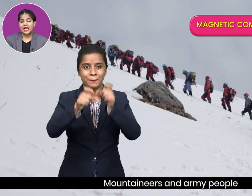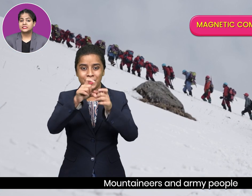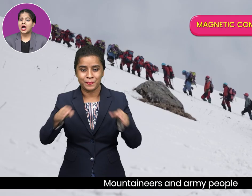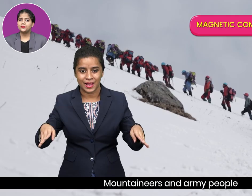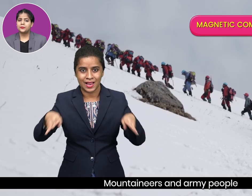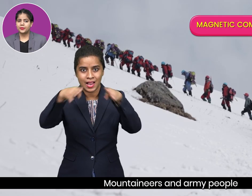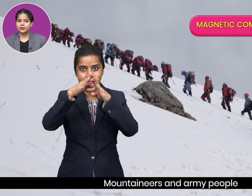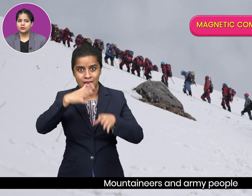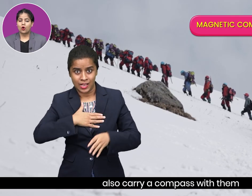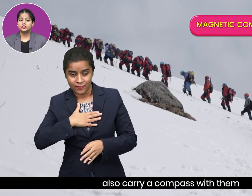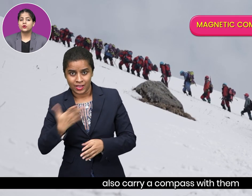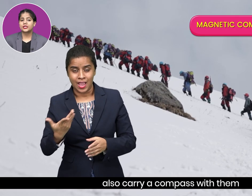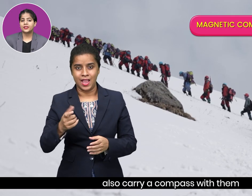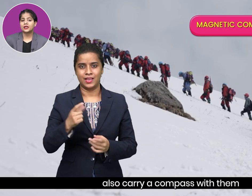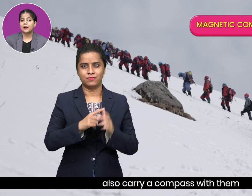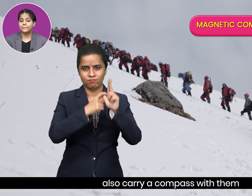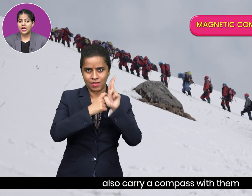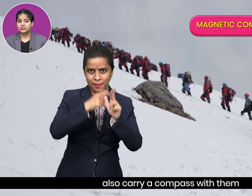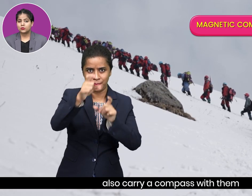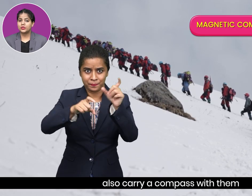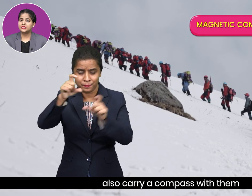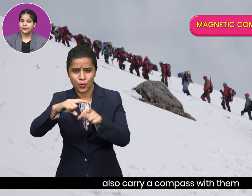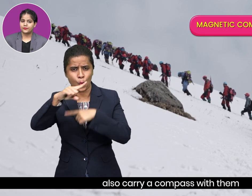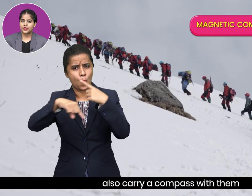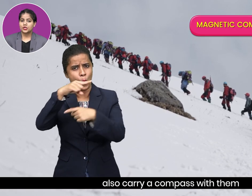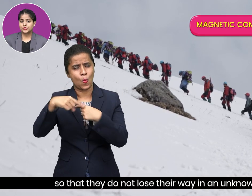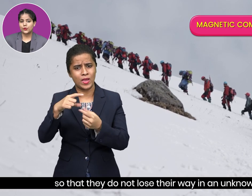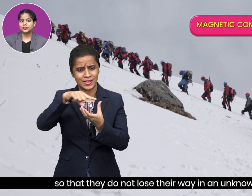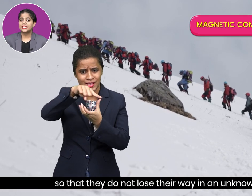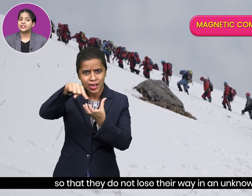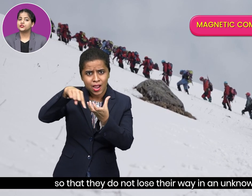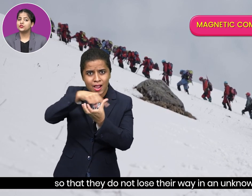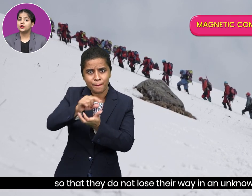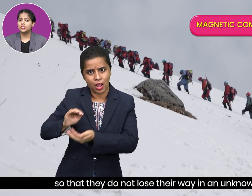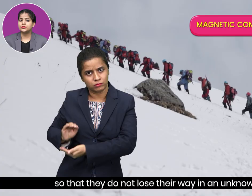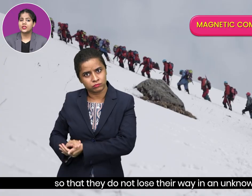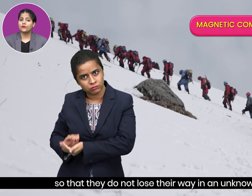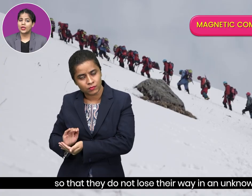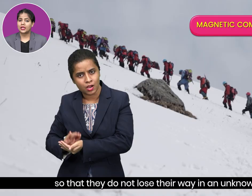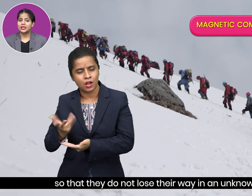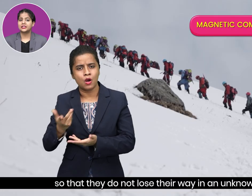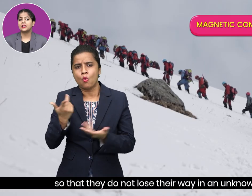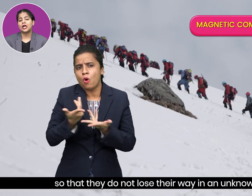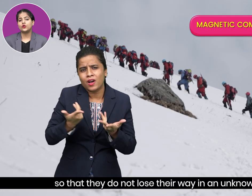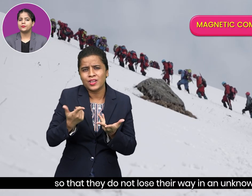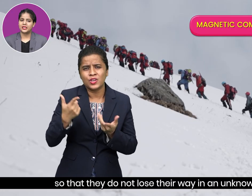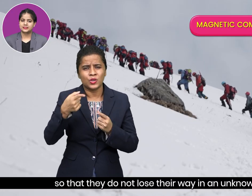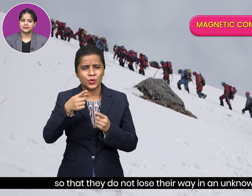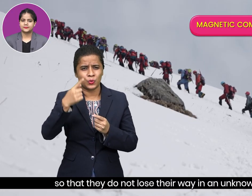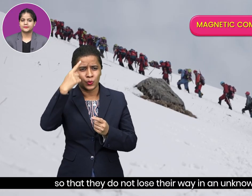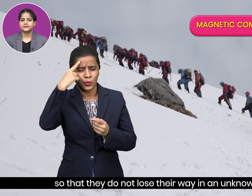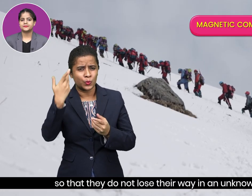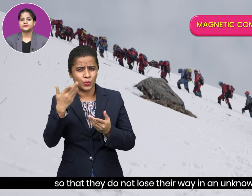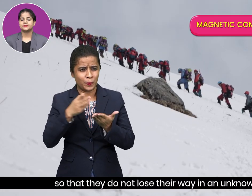Mountaineers and army people also carry a compass with them so that they do not lose their way in an unknown